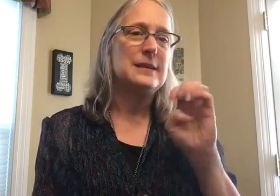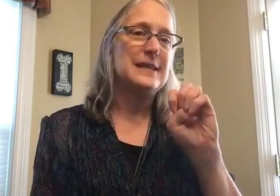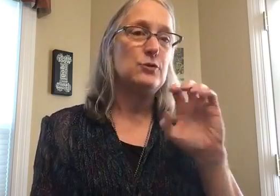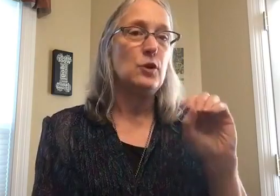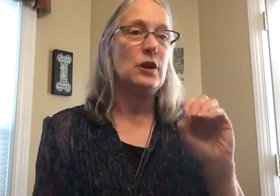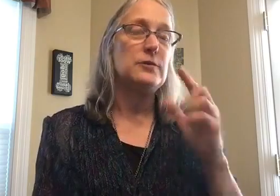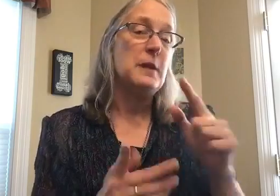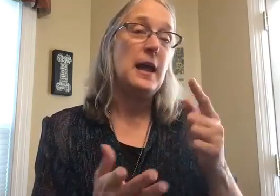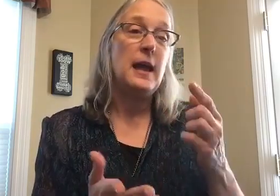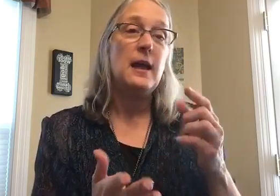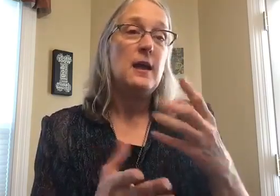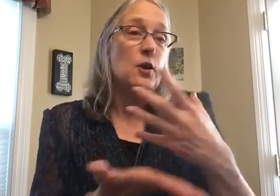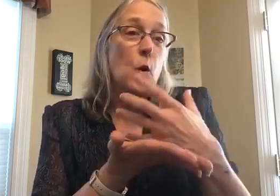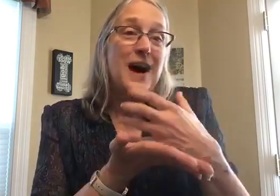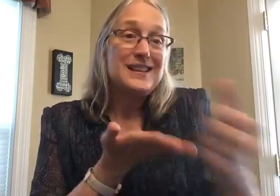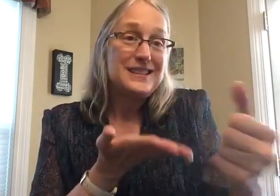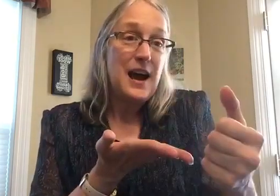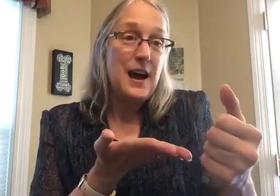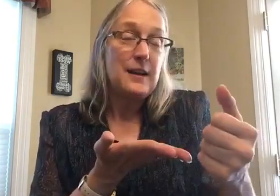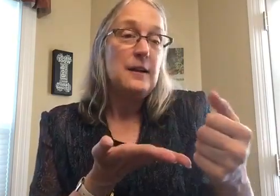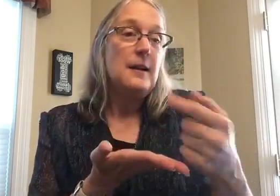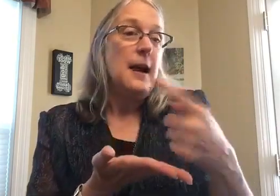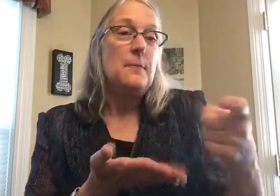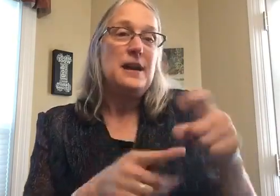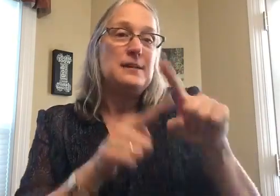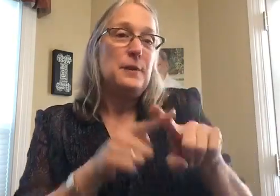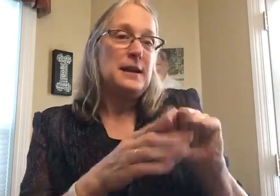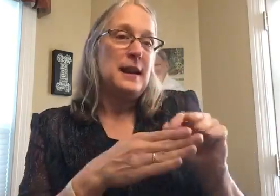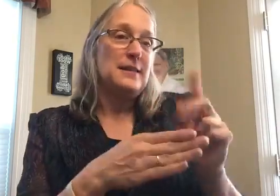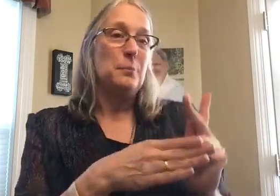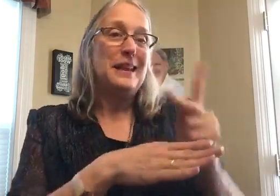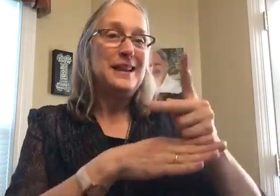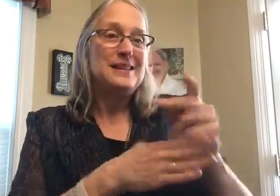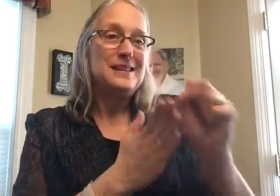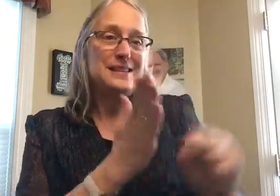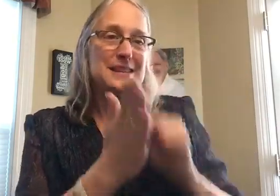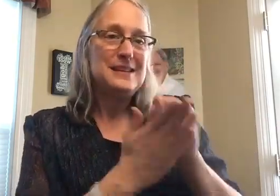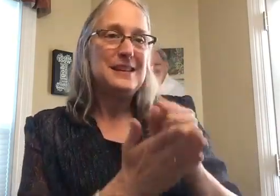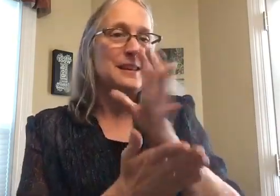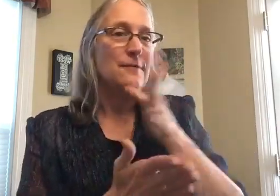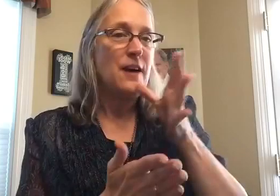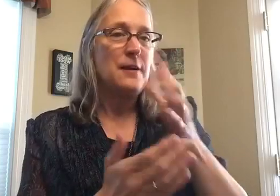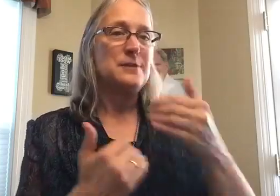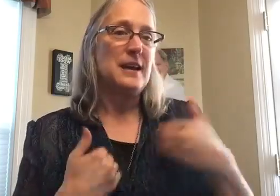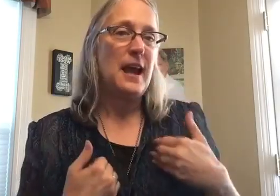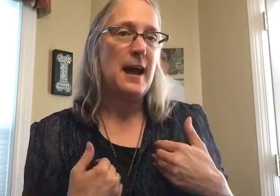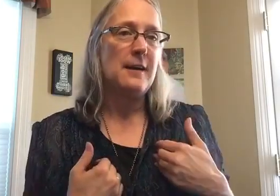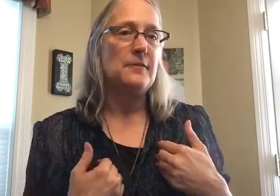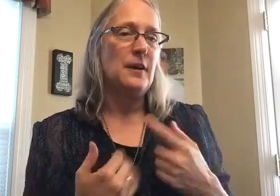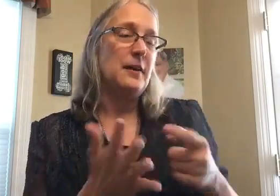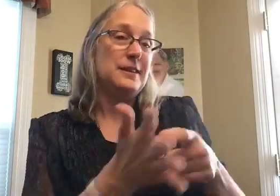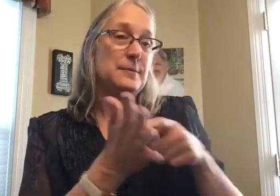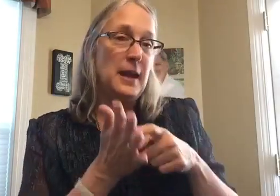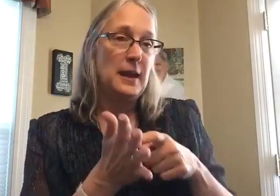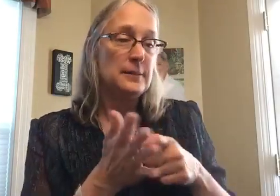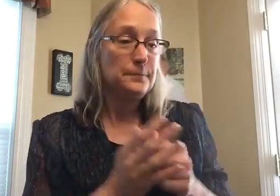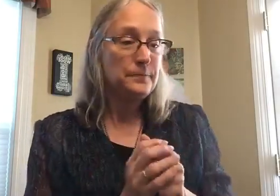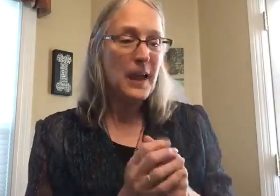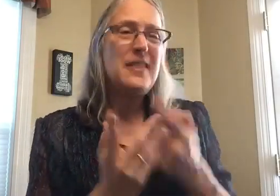essential oils may go out of stock. It may depend on the planting season and the farms they have, the demand, and they try